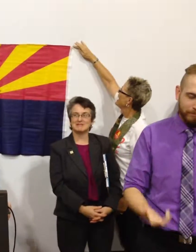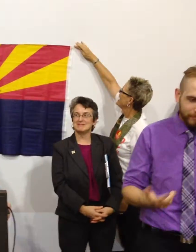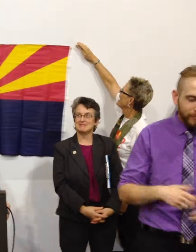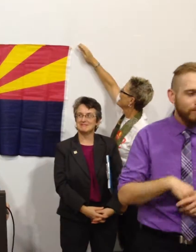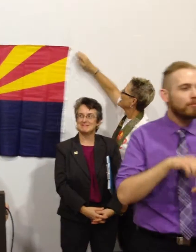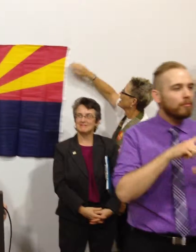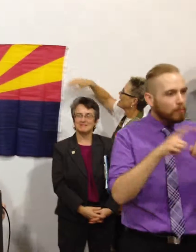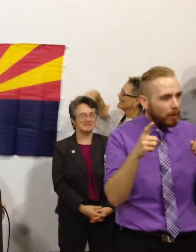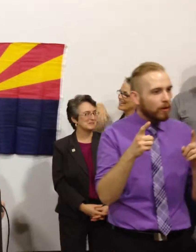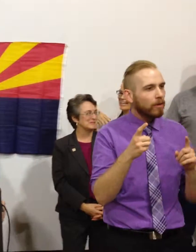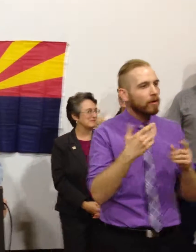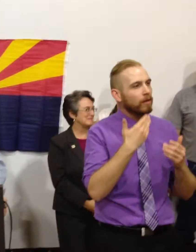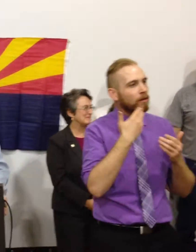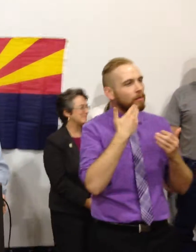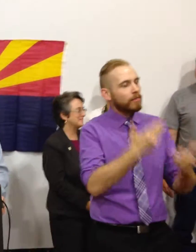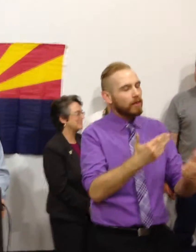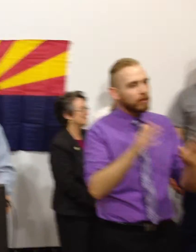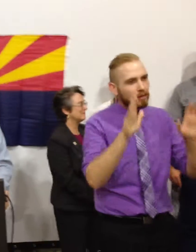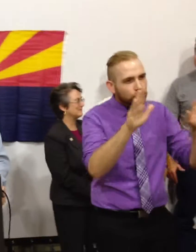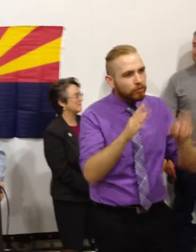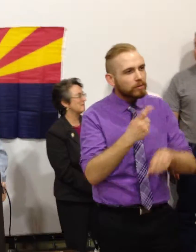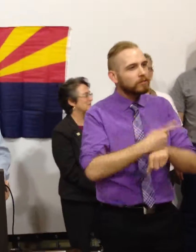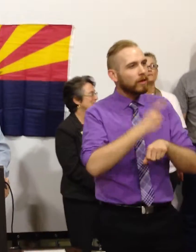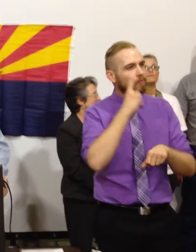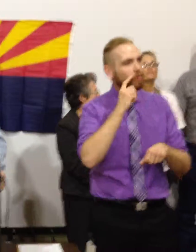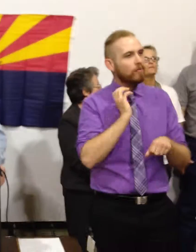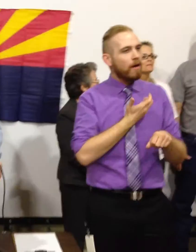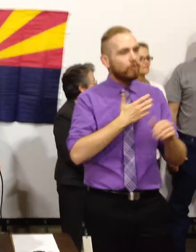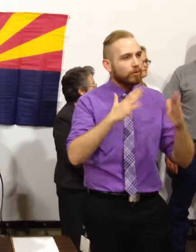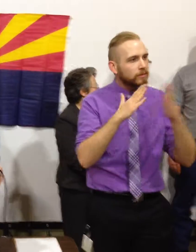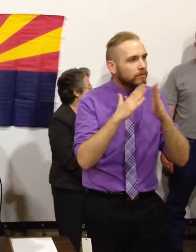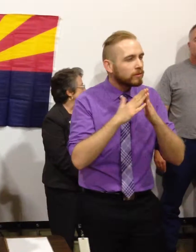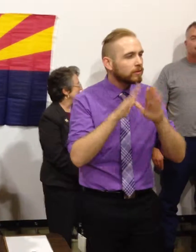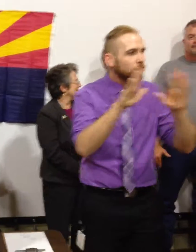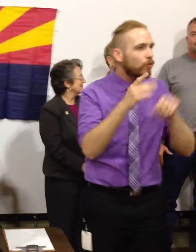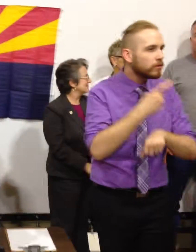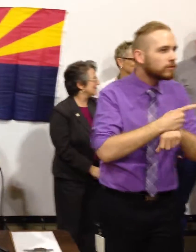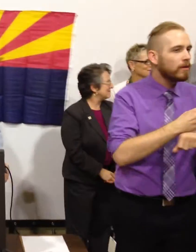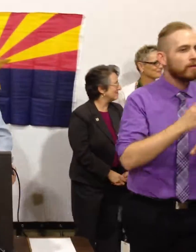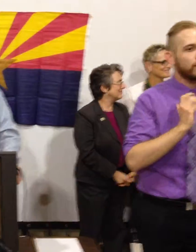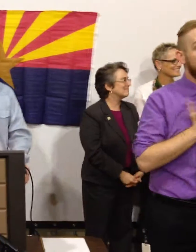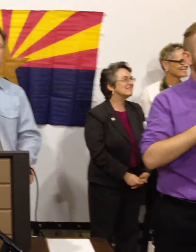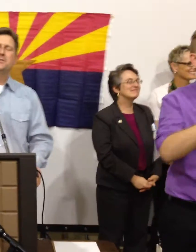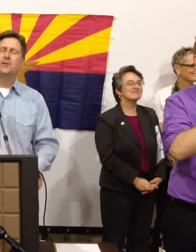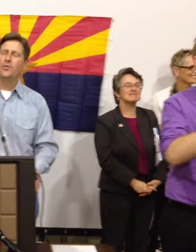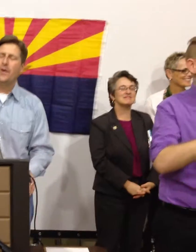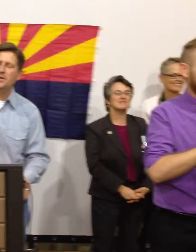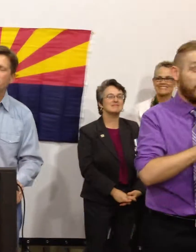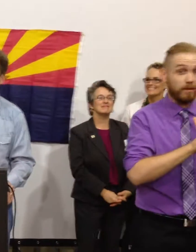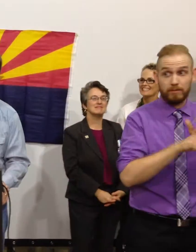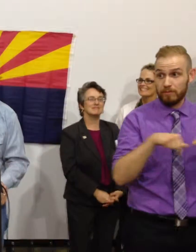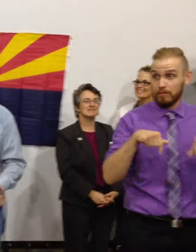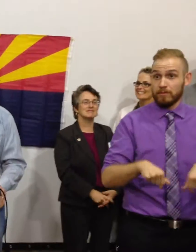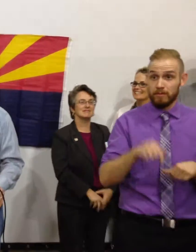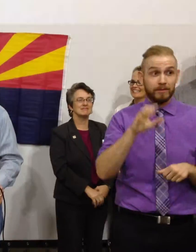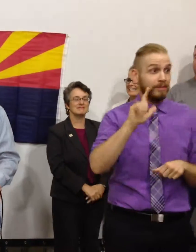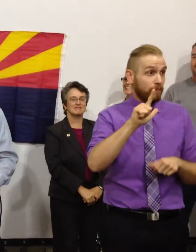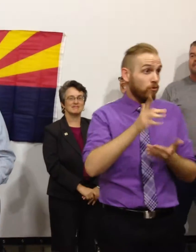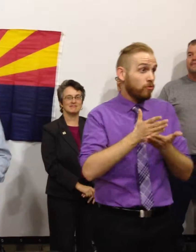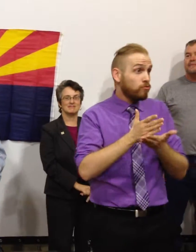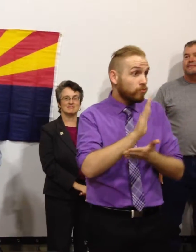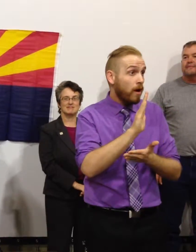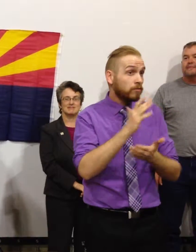I just want to say this is a great day for our city, a great day for our state. It is a civil rights victory for the